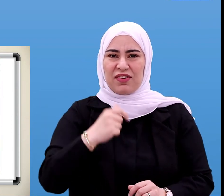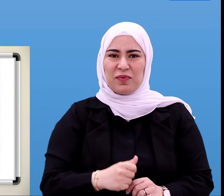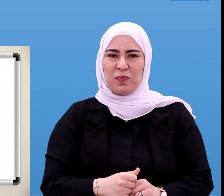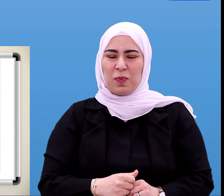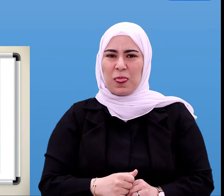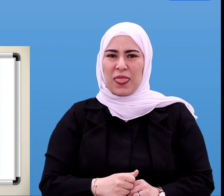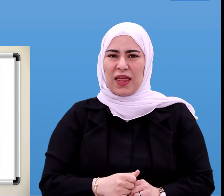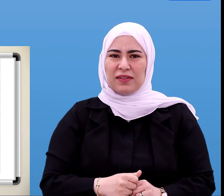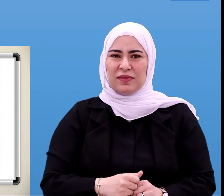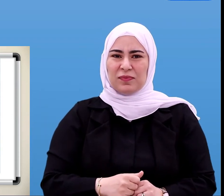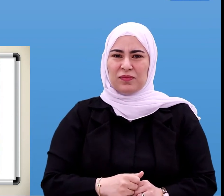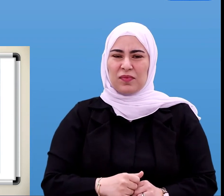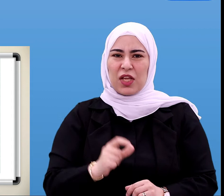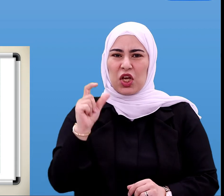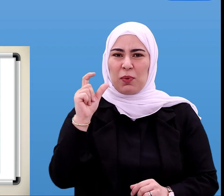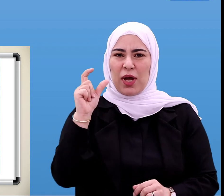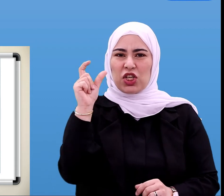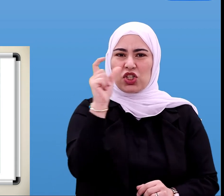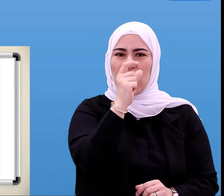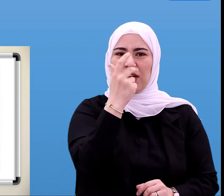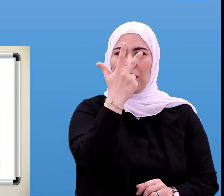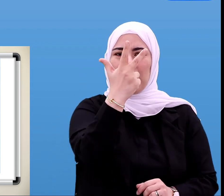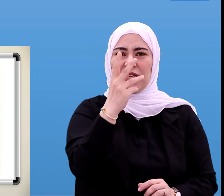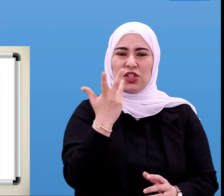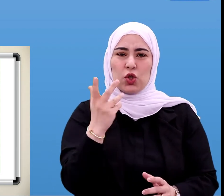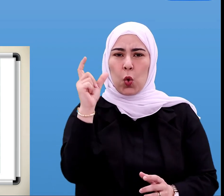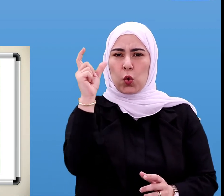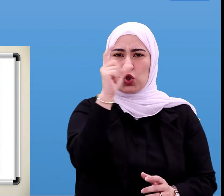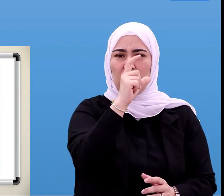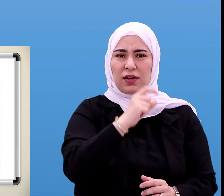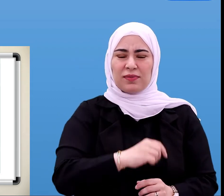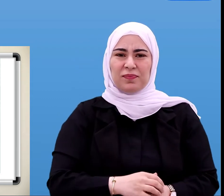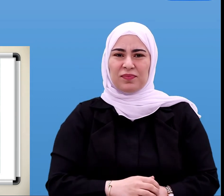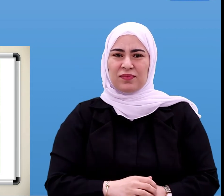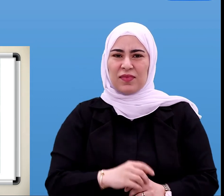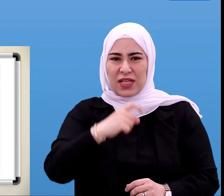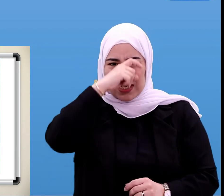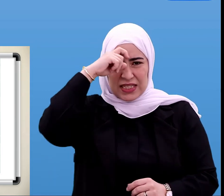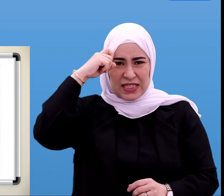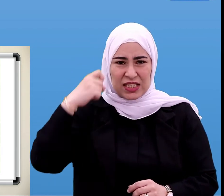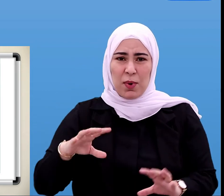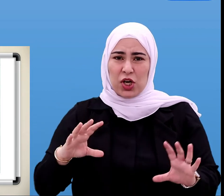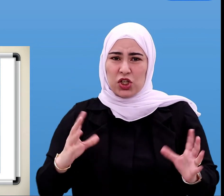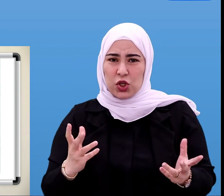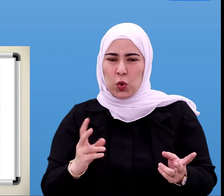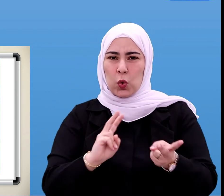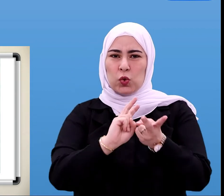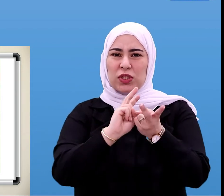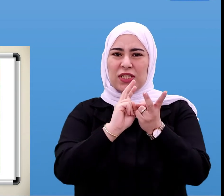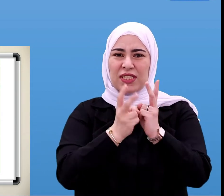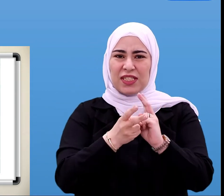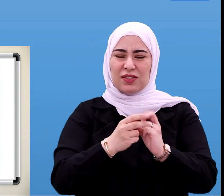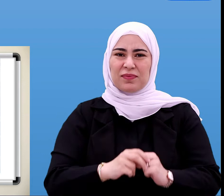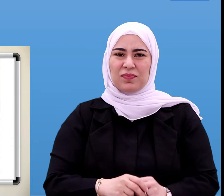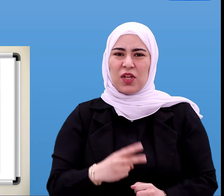is a season. In 2007 is a year. So we use in if we're talking